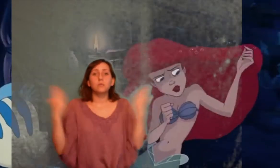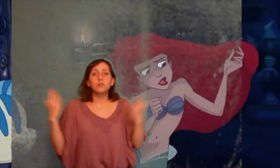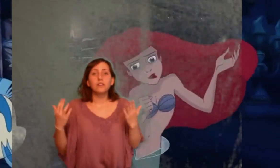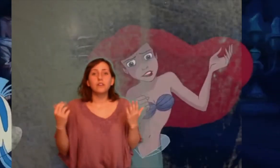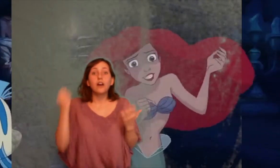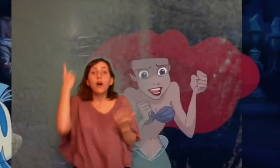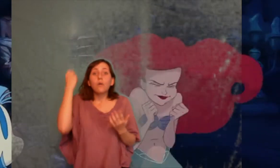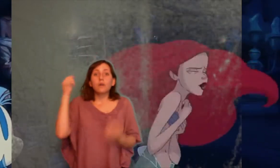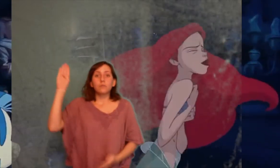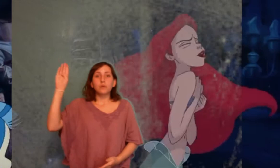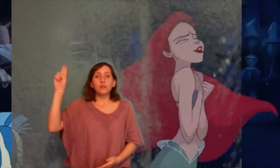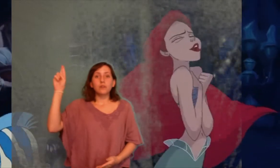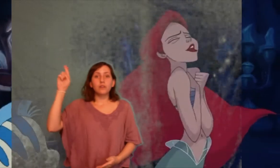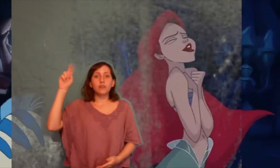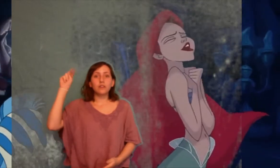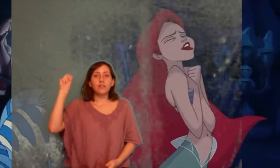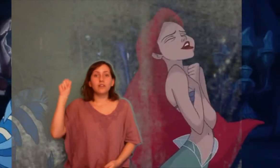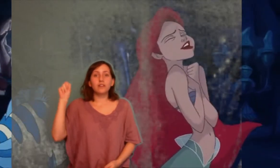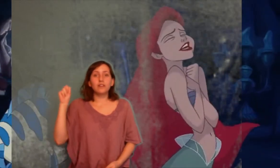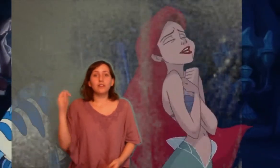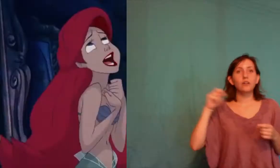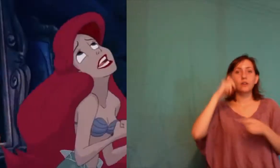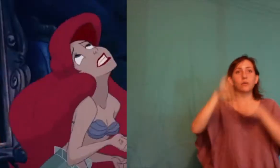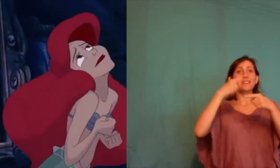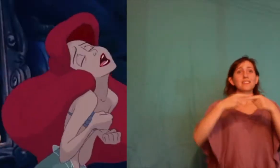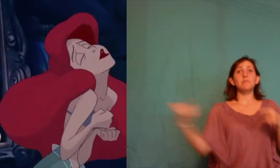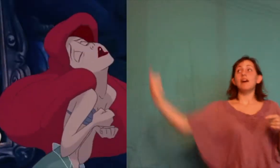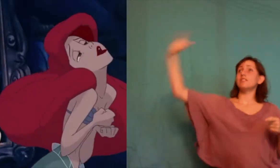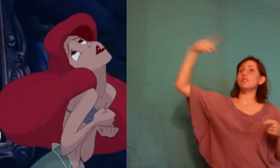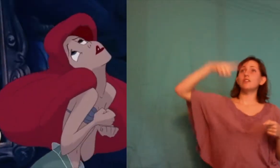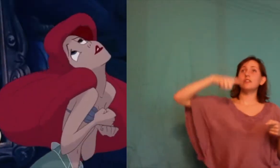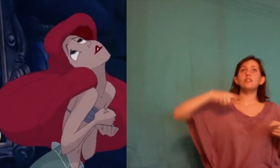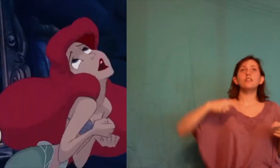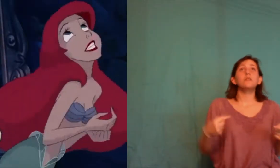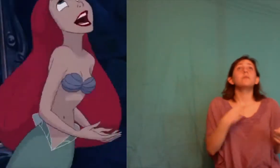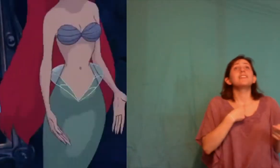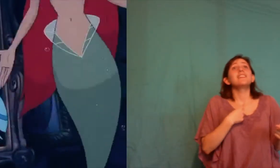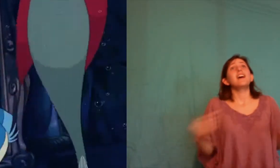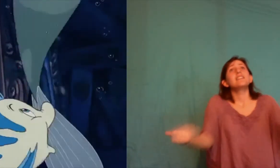what's the word, burn? When's it my turn?